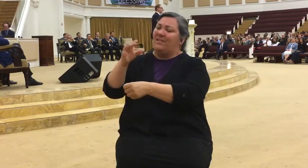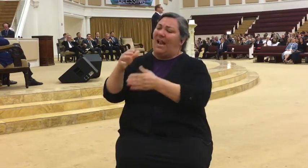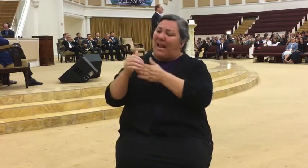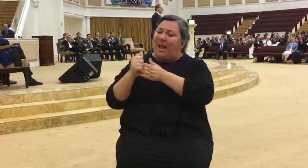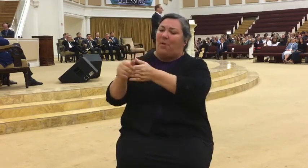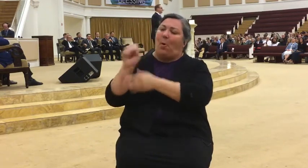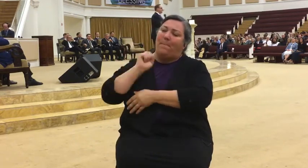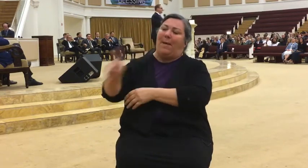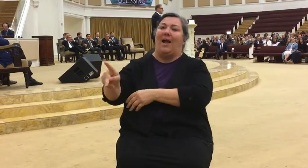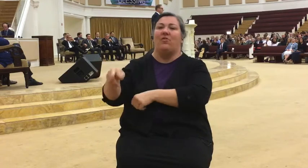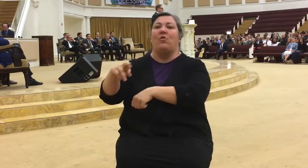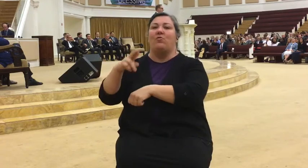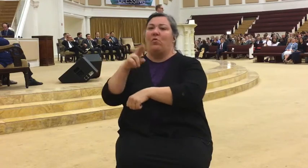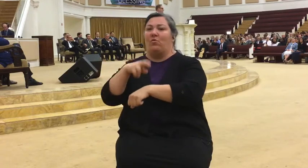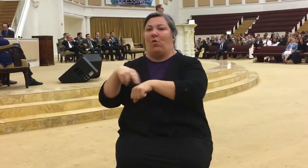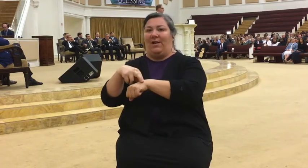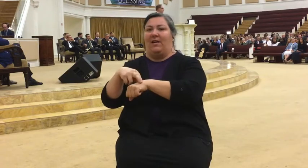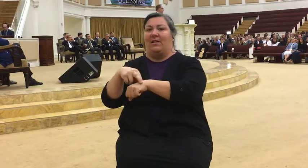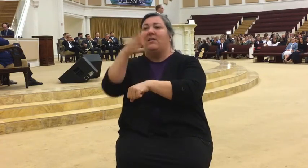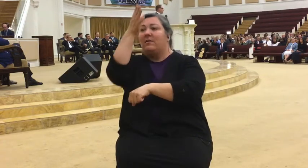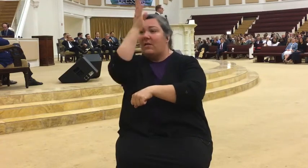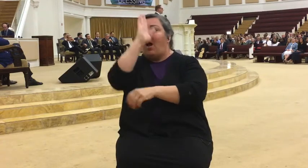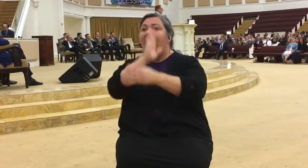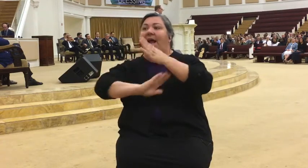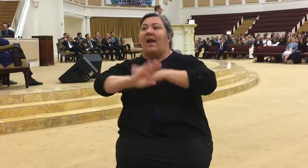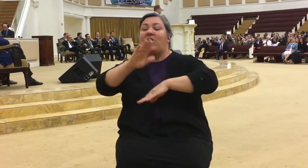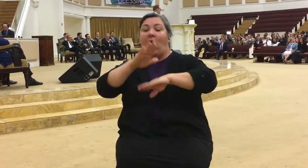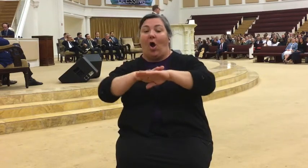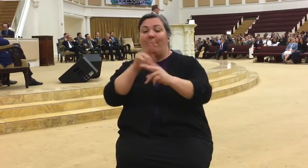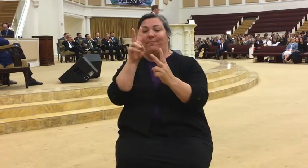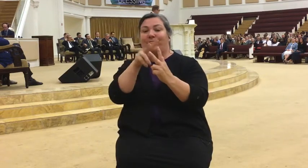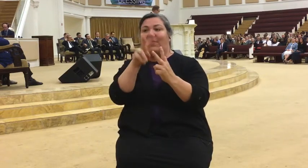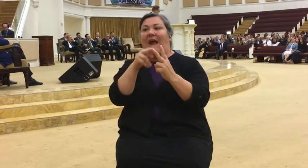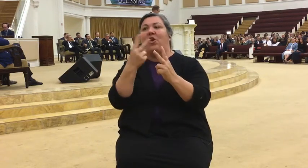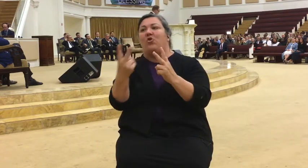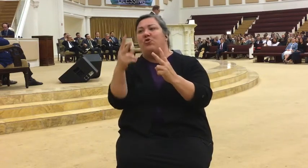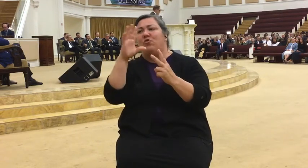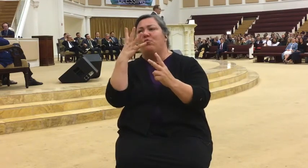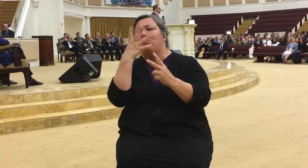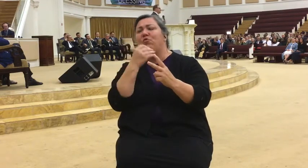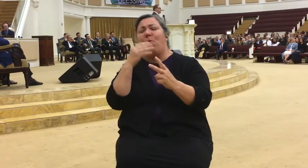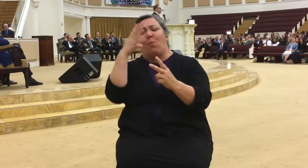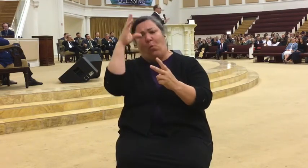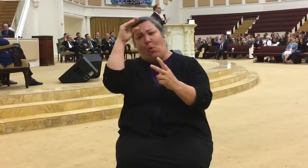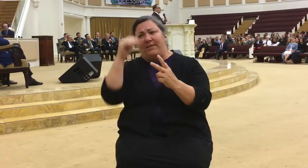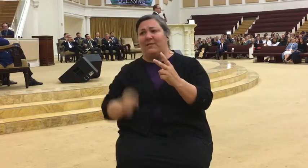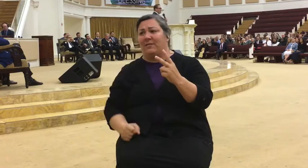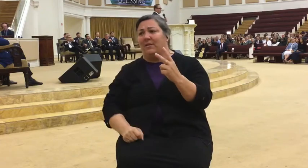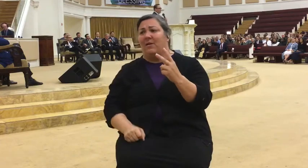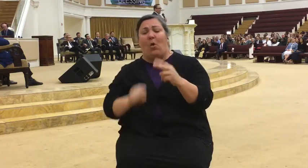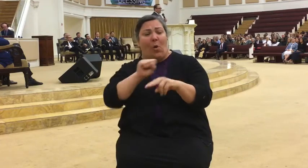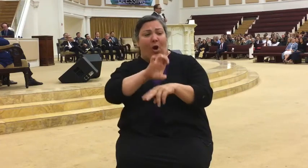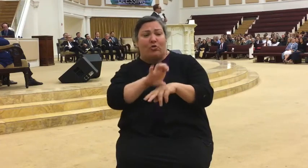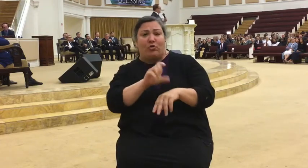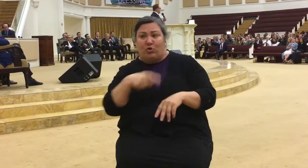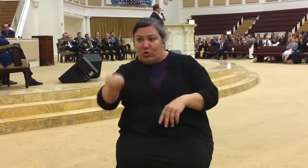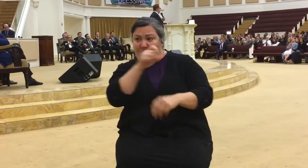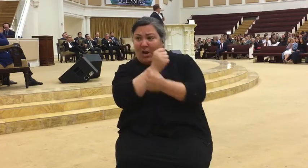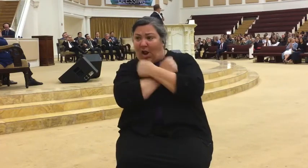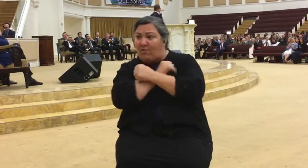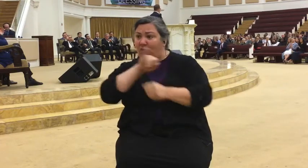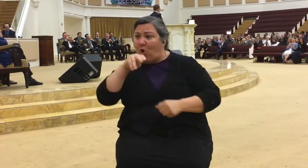you, God's hand is on Stephen and Rachel Jones and their 2 beautiful little boys. Rock Church, do you love the Jones family? They're